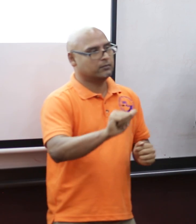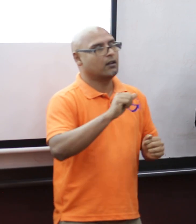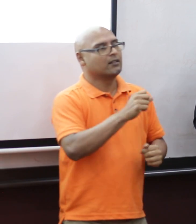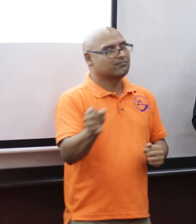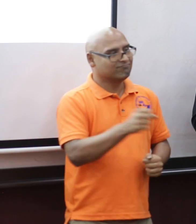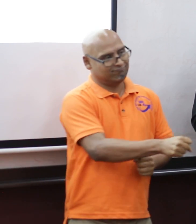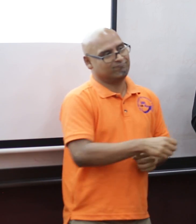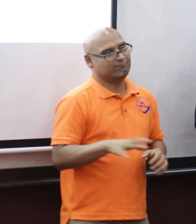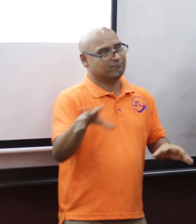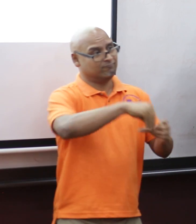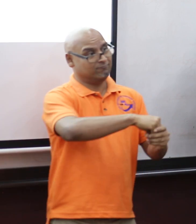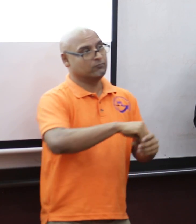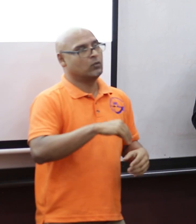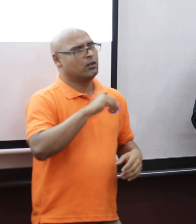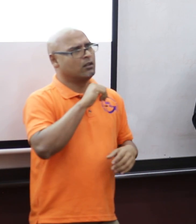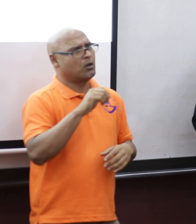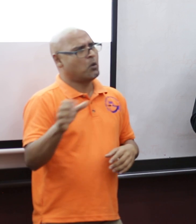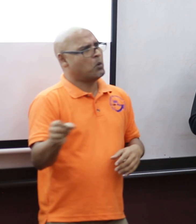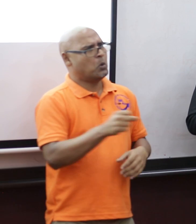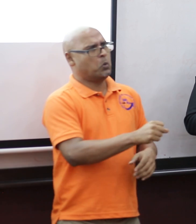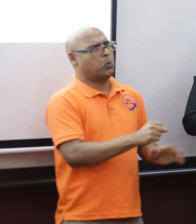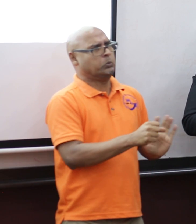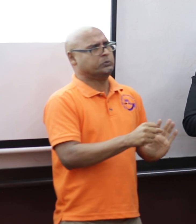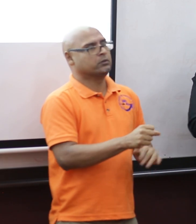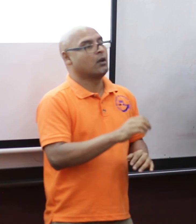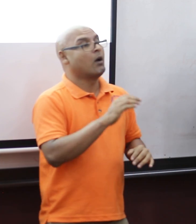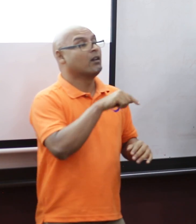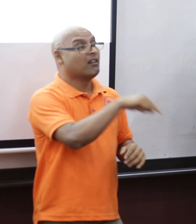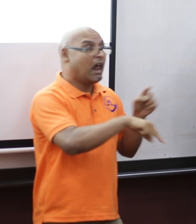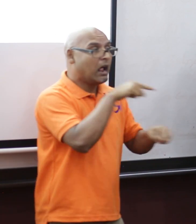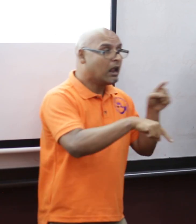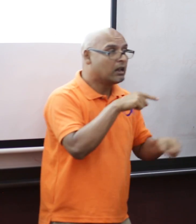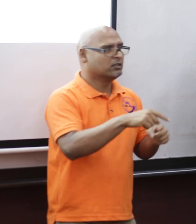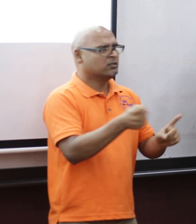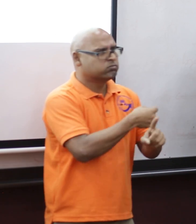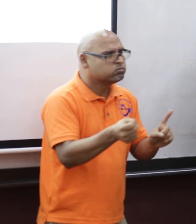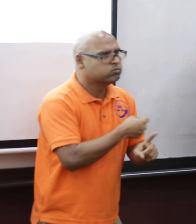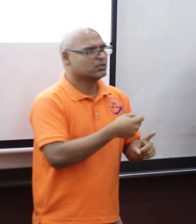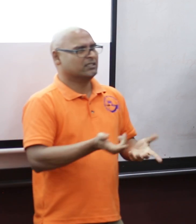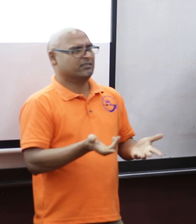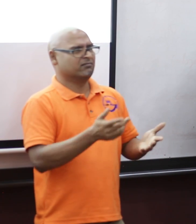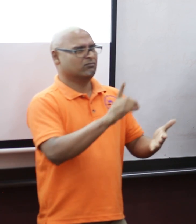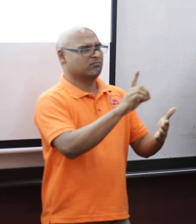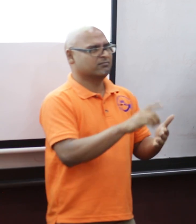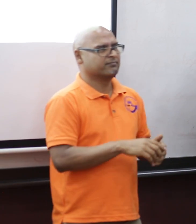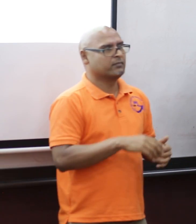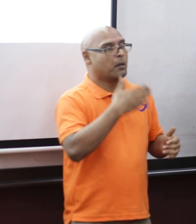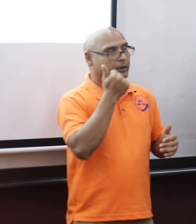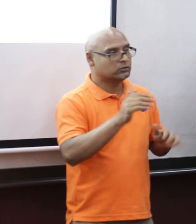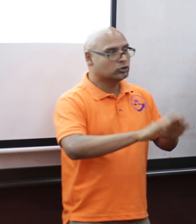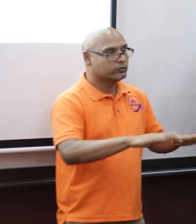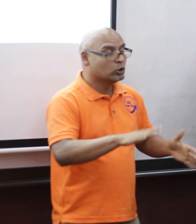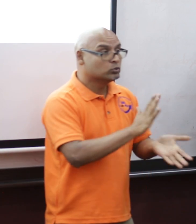will get bullied. Don't send the kids, they will fall behind. We have just outlined on a whole educational